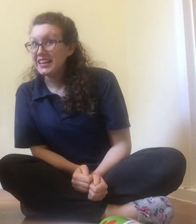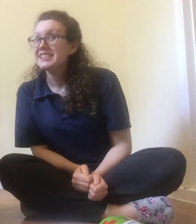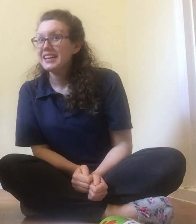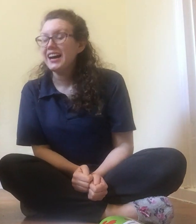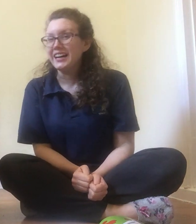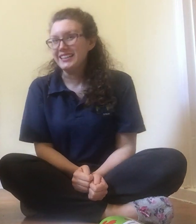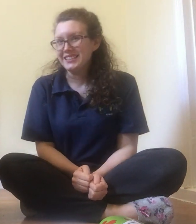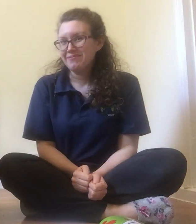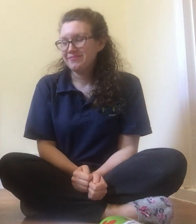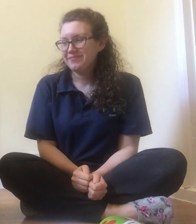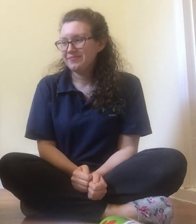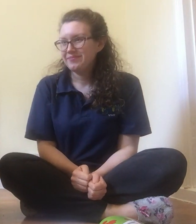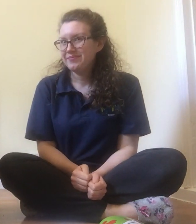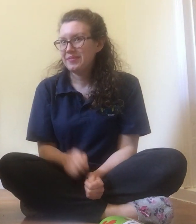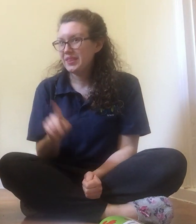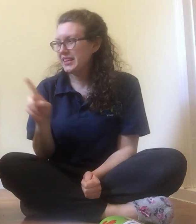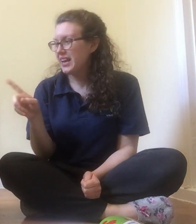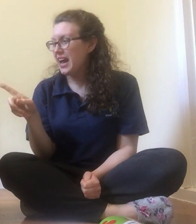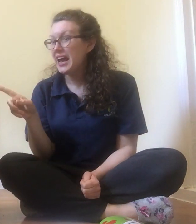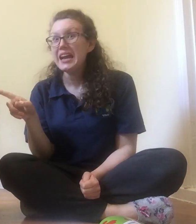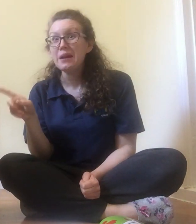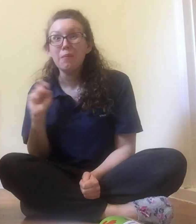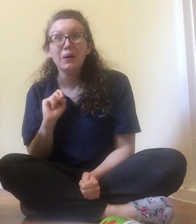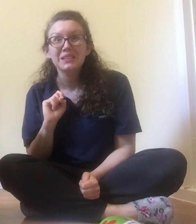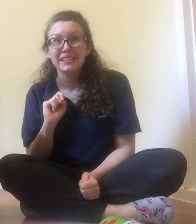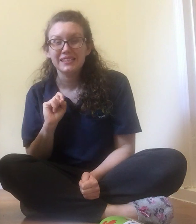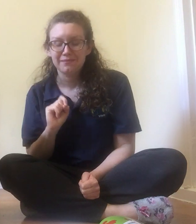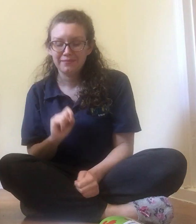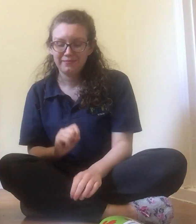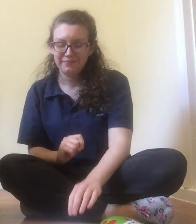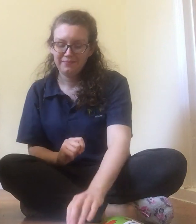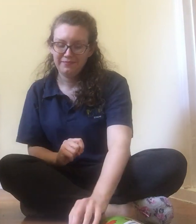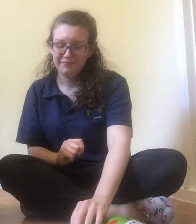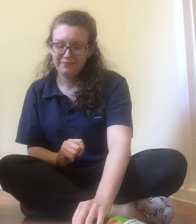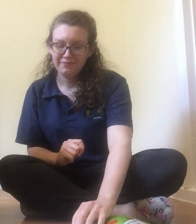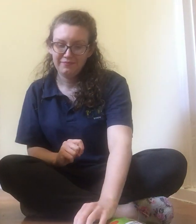likes to hide in boxes.